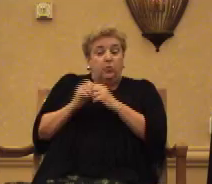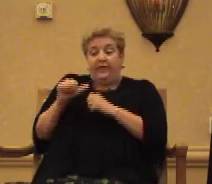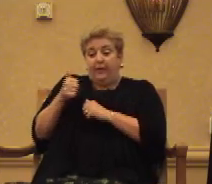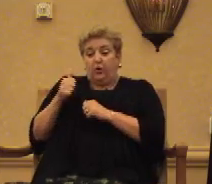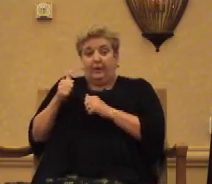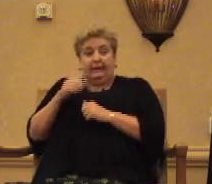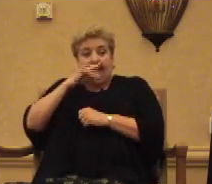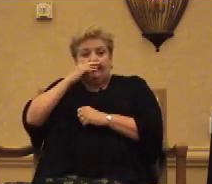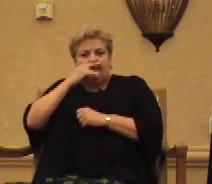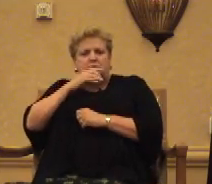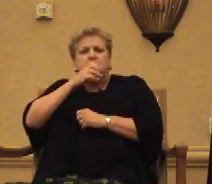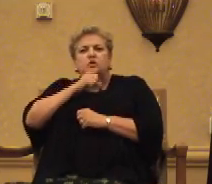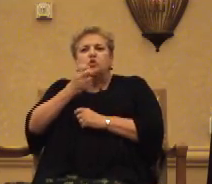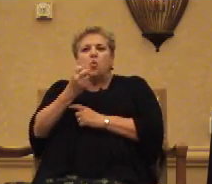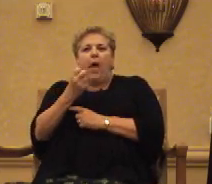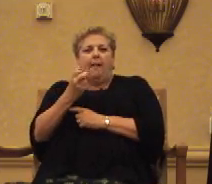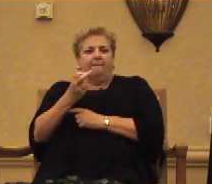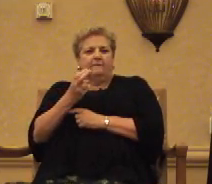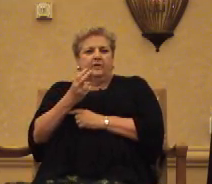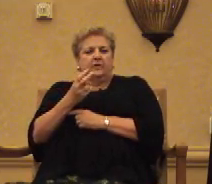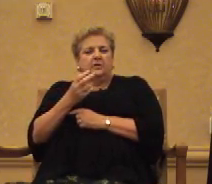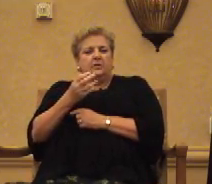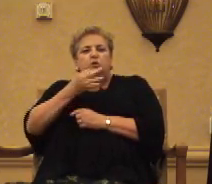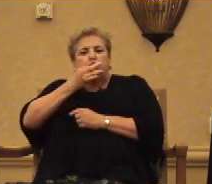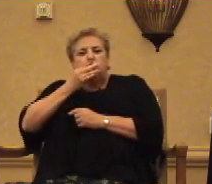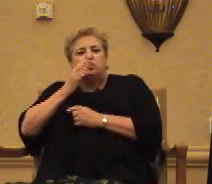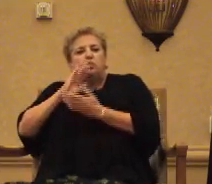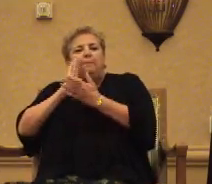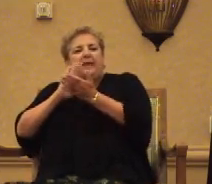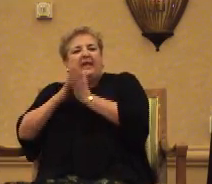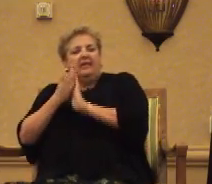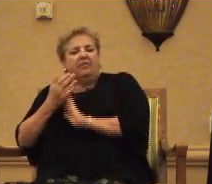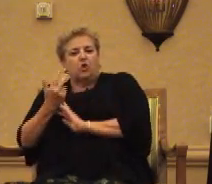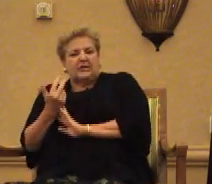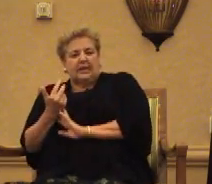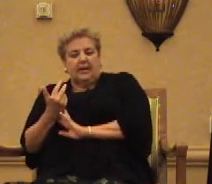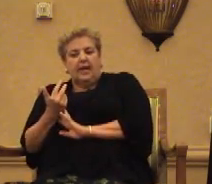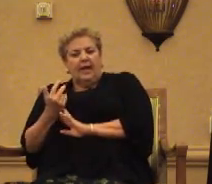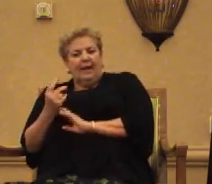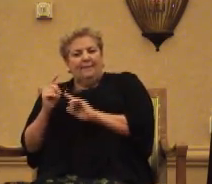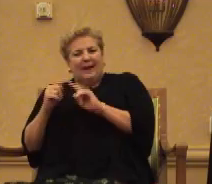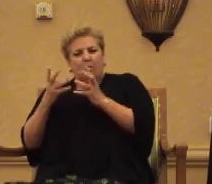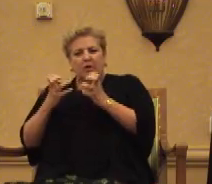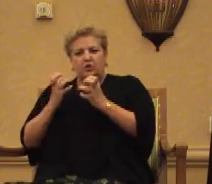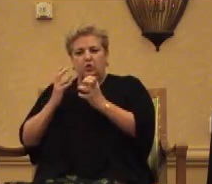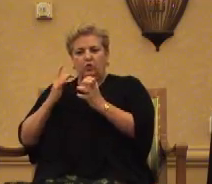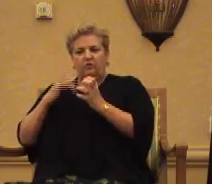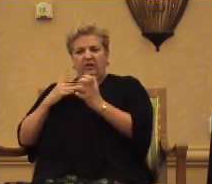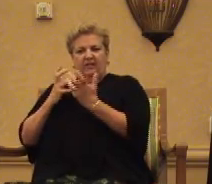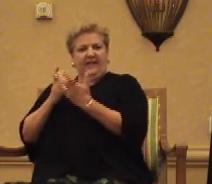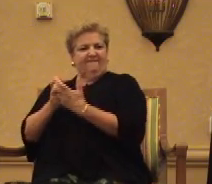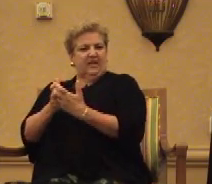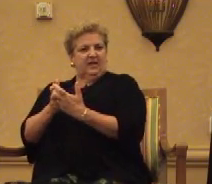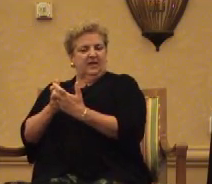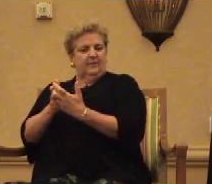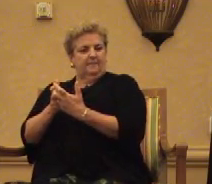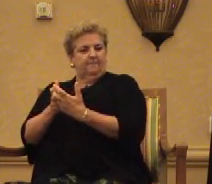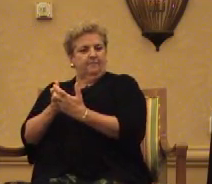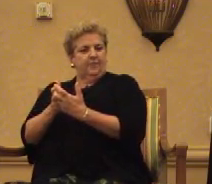years old, not quite old, coming up on 13, and I just want to belong. I just want to feel like they look. And we started to pass that bottle.